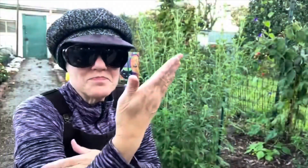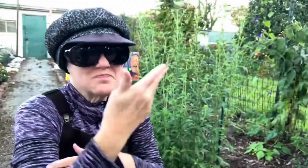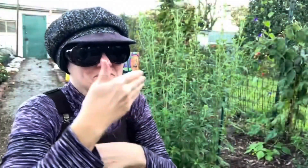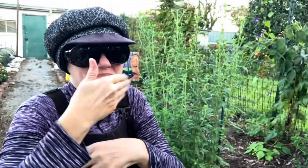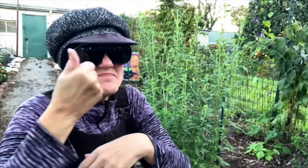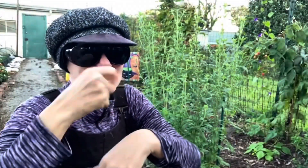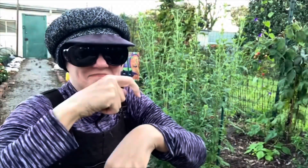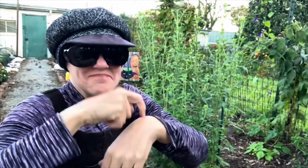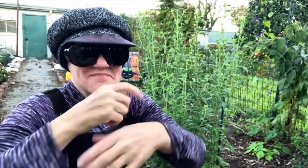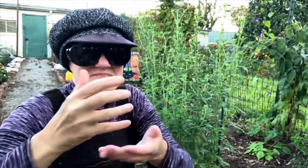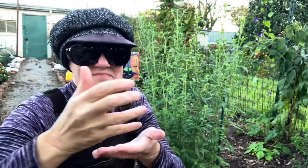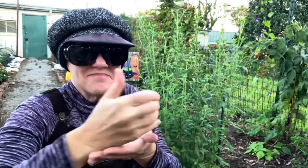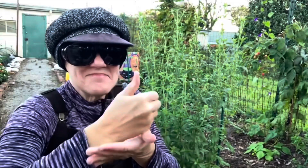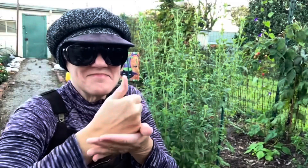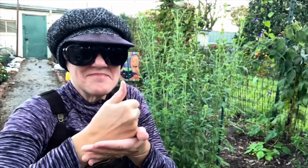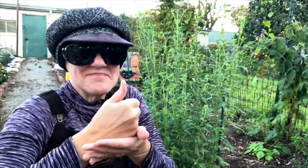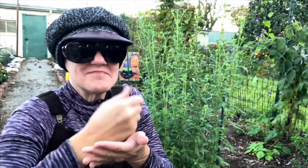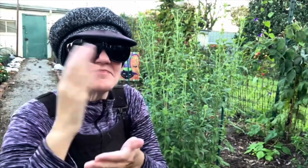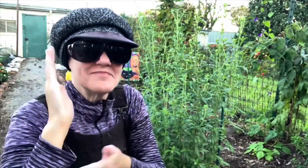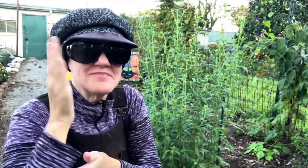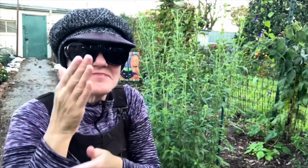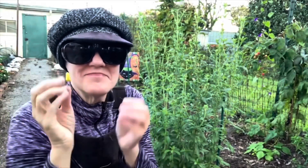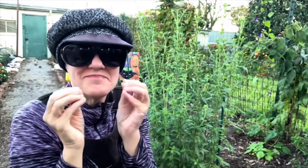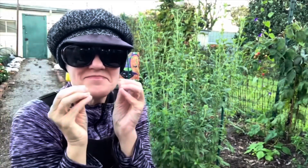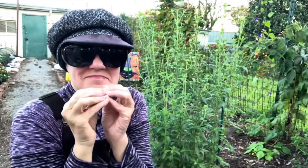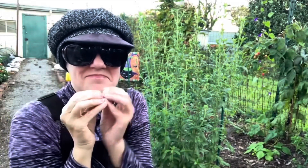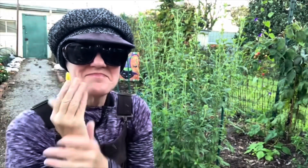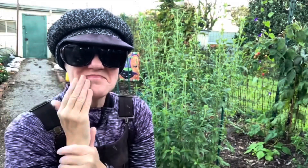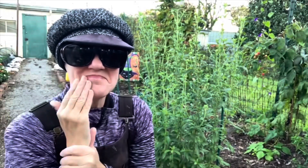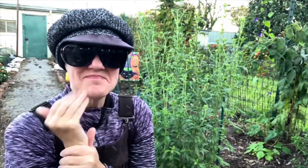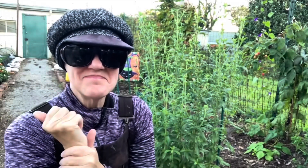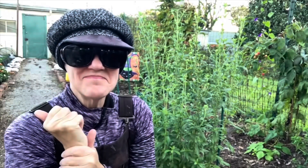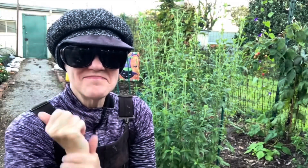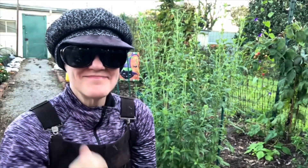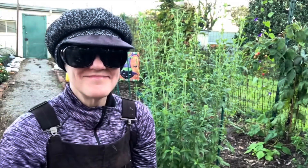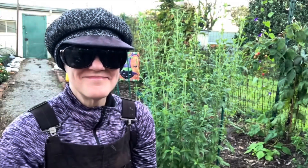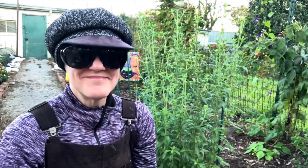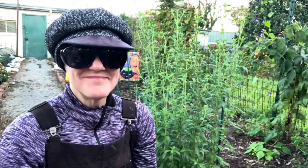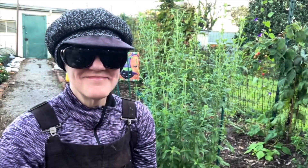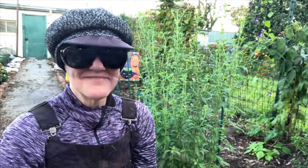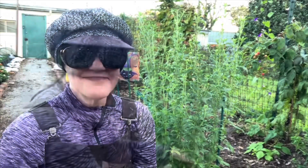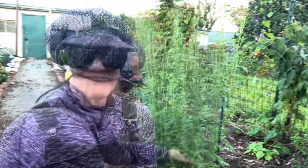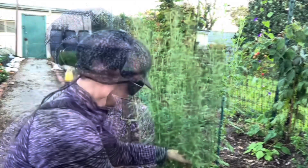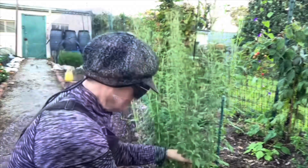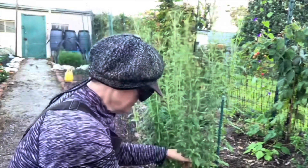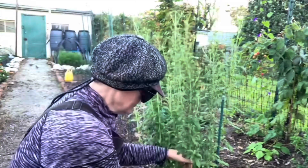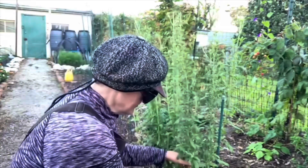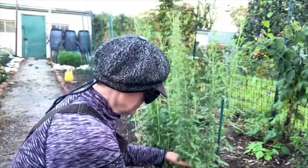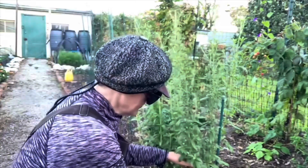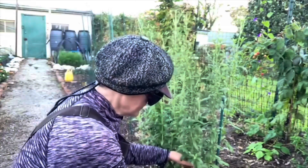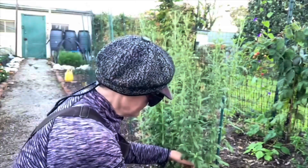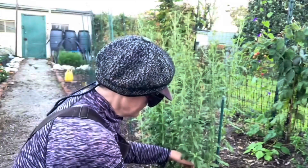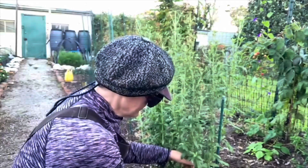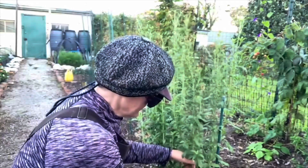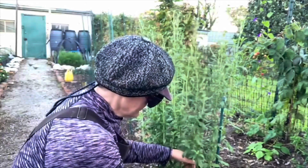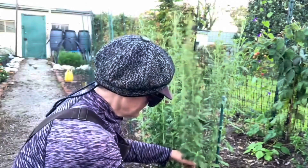This cool morning is the best time to harvest. It's going to make the stevia sweeter.